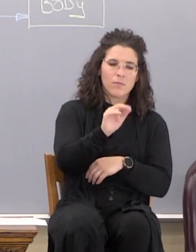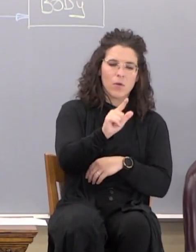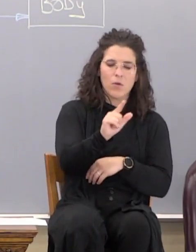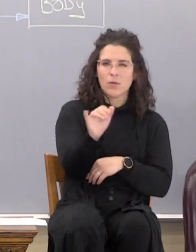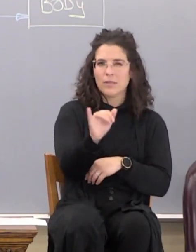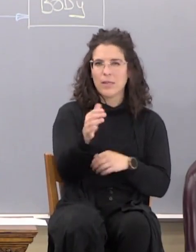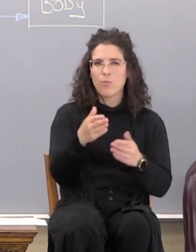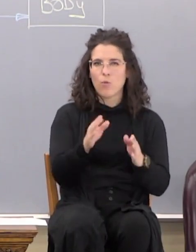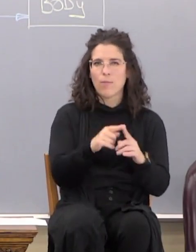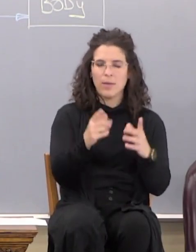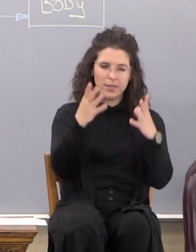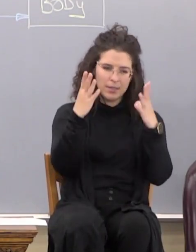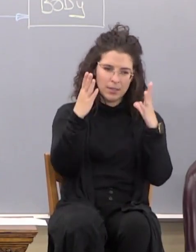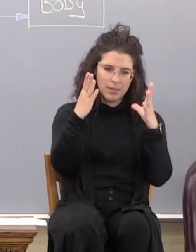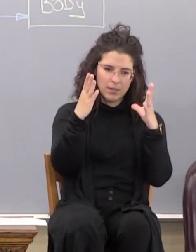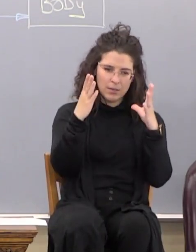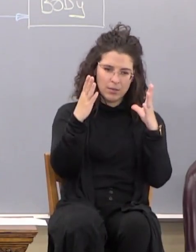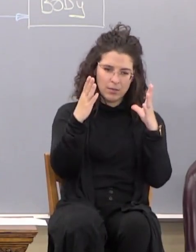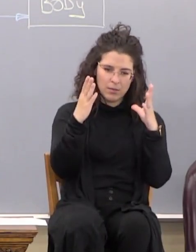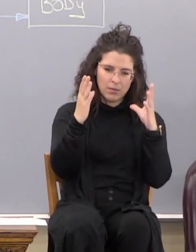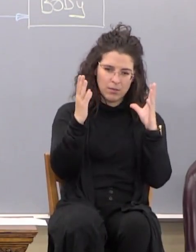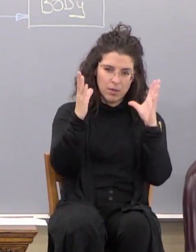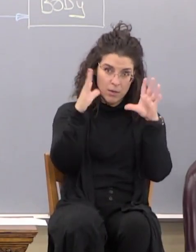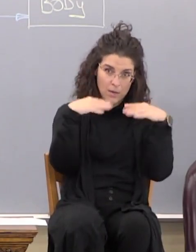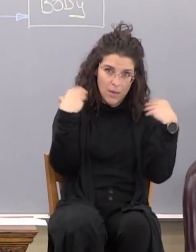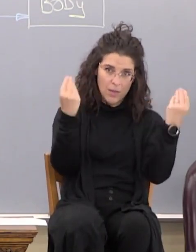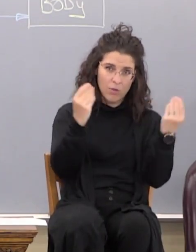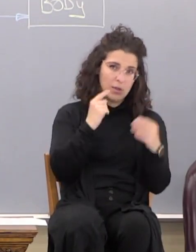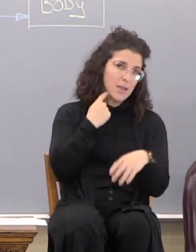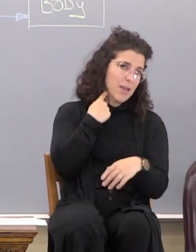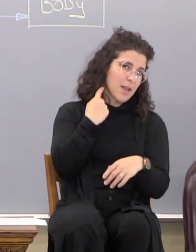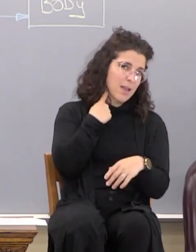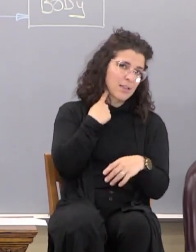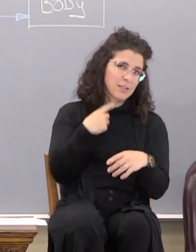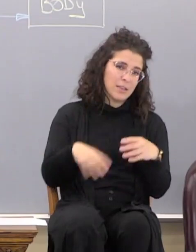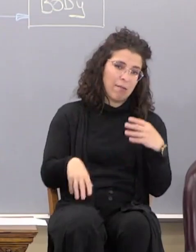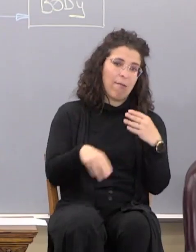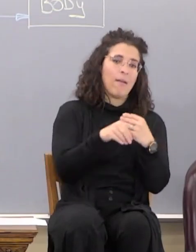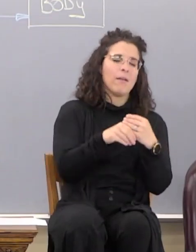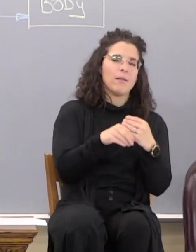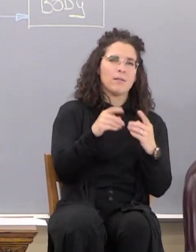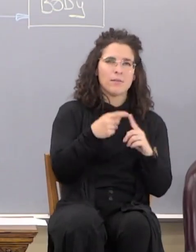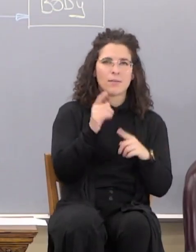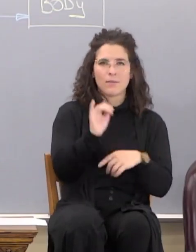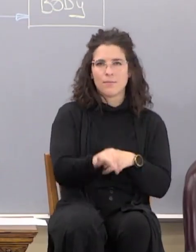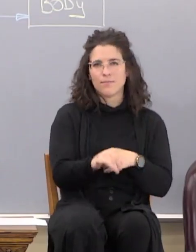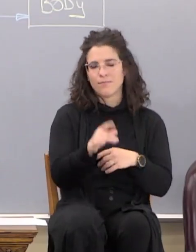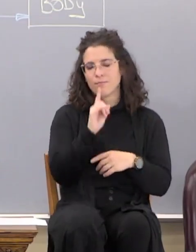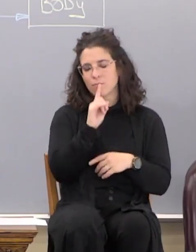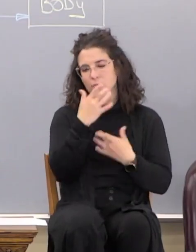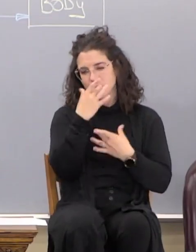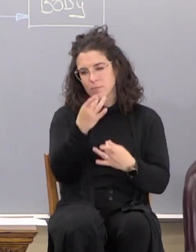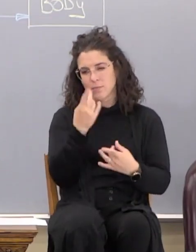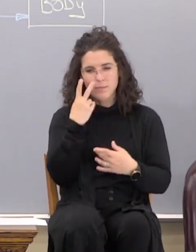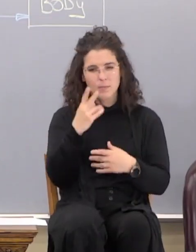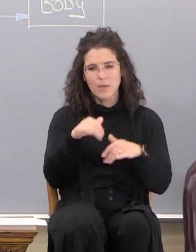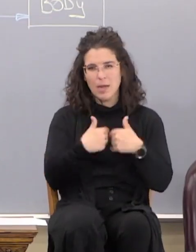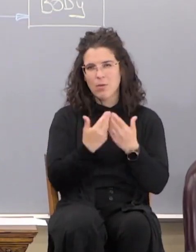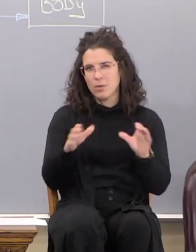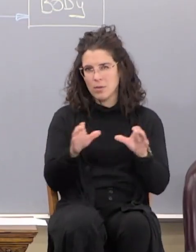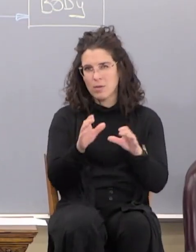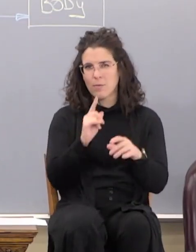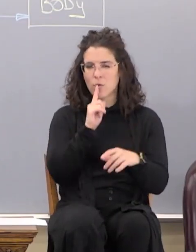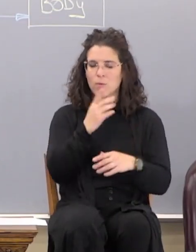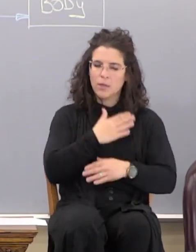way, except he's got the Netherlands stuck in there with it. So, it'll be interesting to see how he does. But you'll